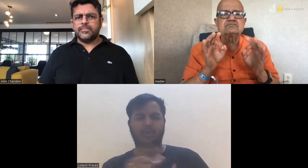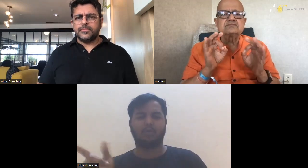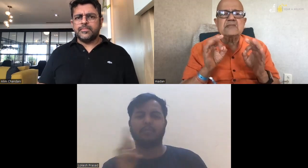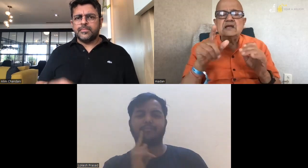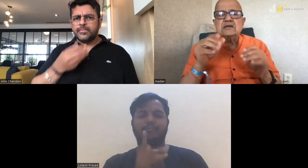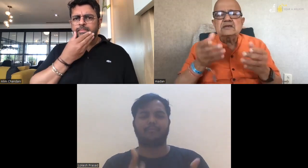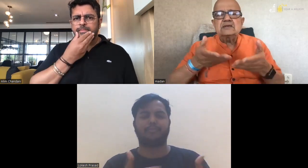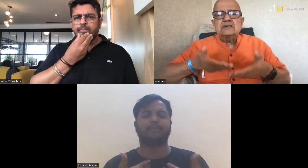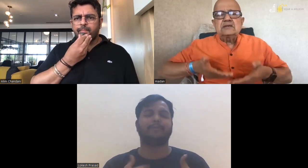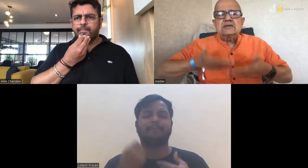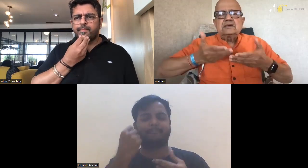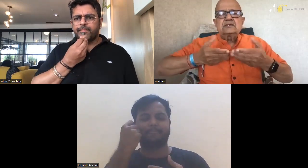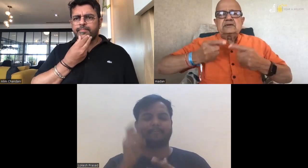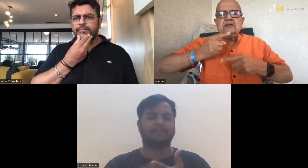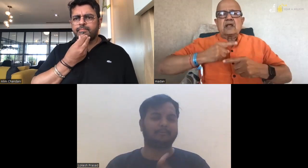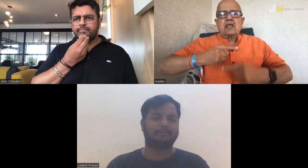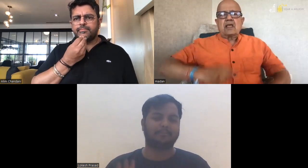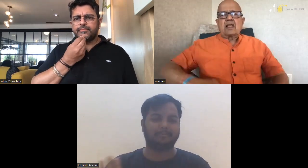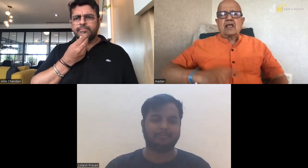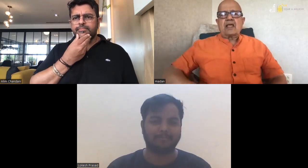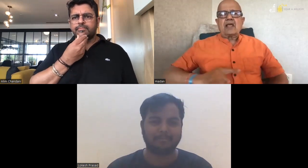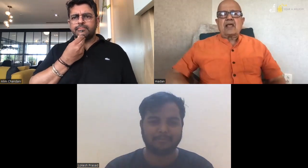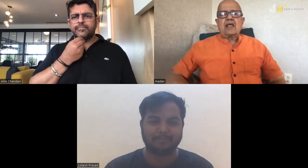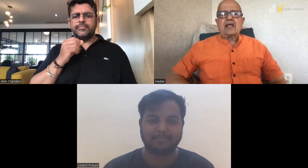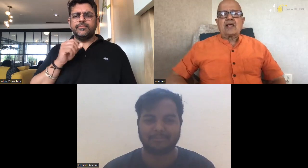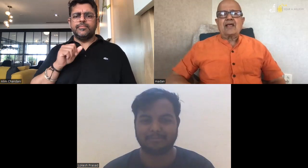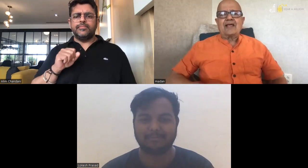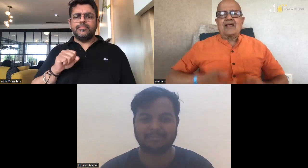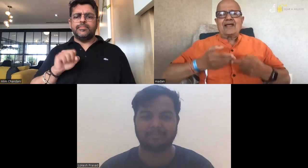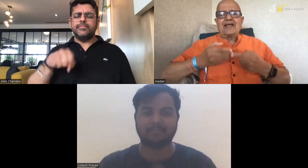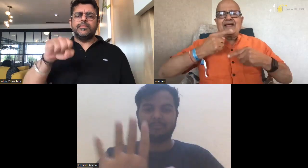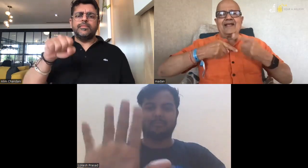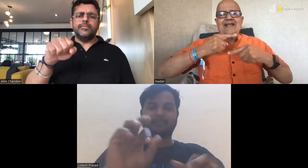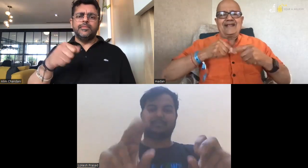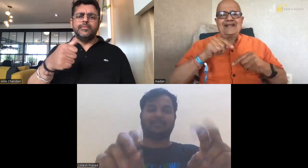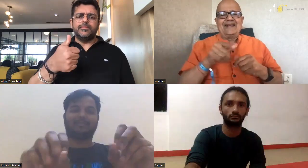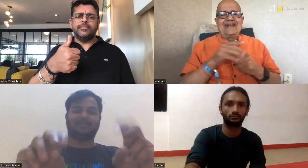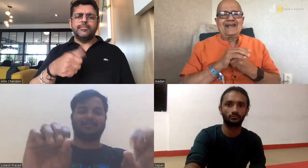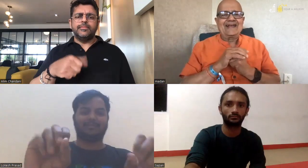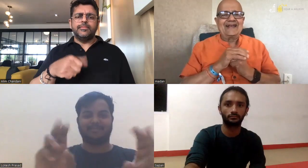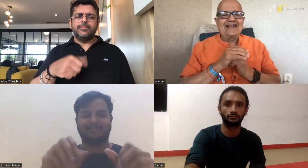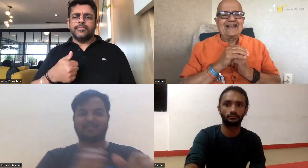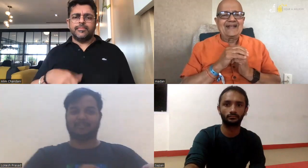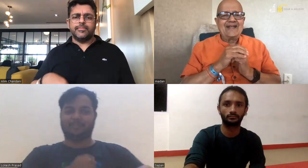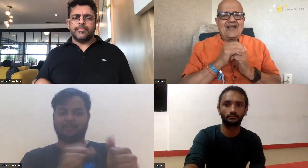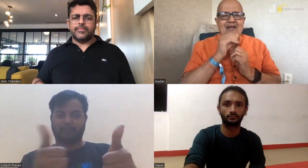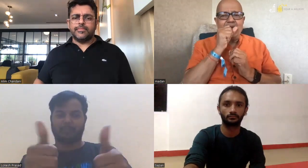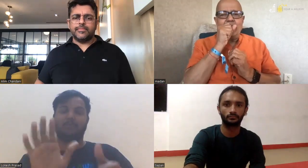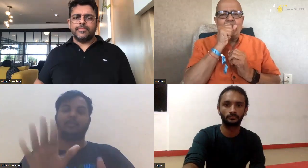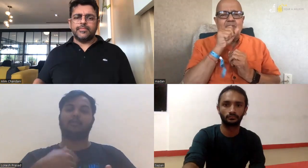And we thought that we would go against it, and deaf people didn't want to join me at that time when I wanted to protest against that.